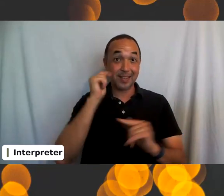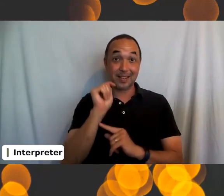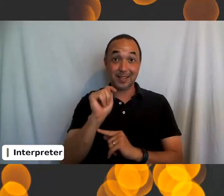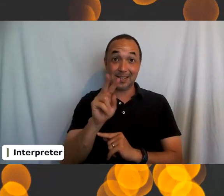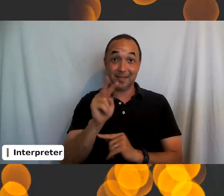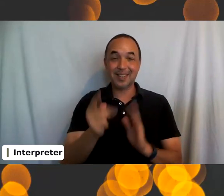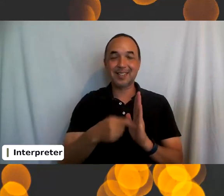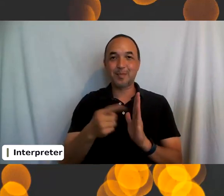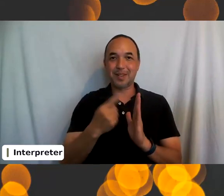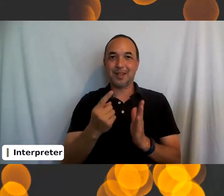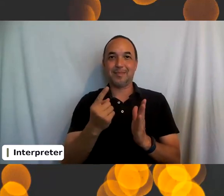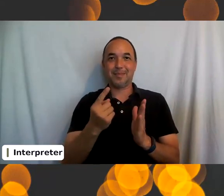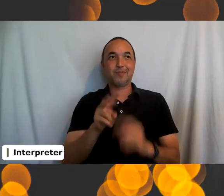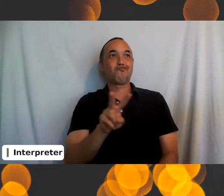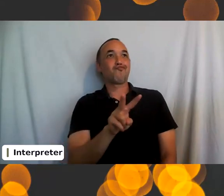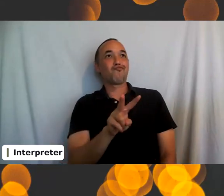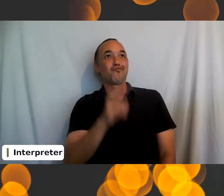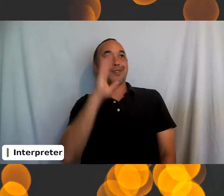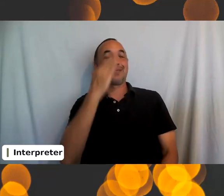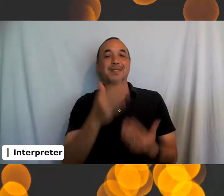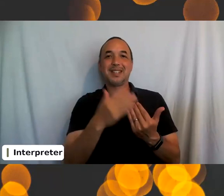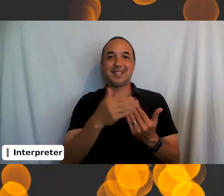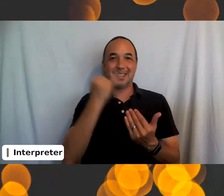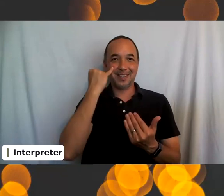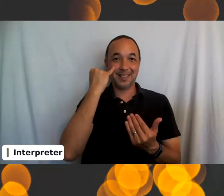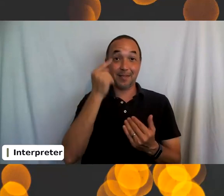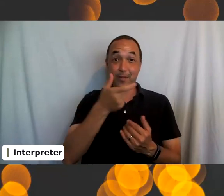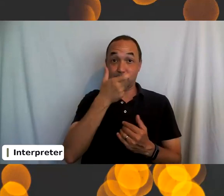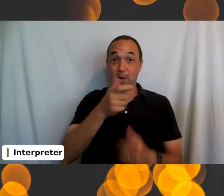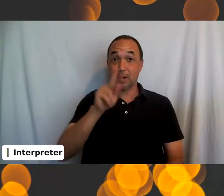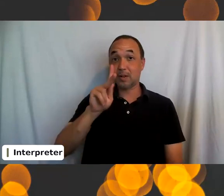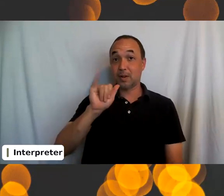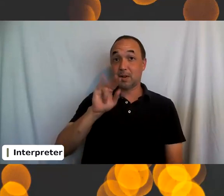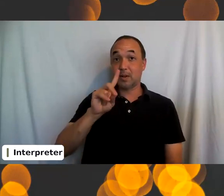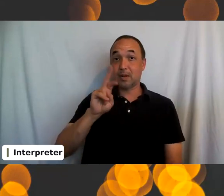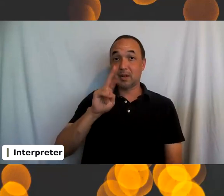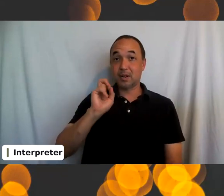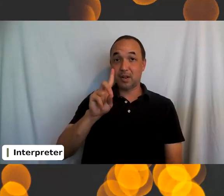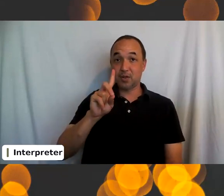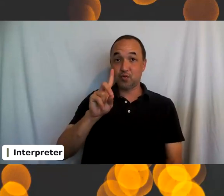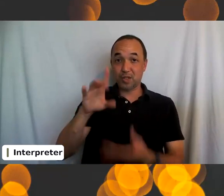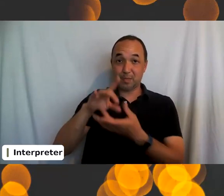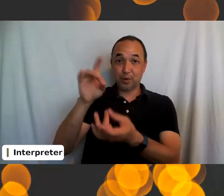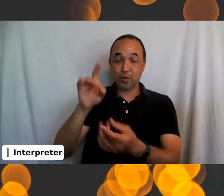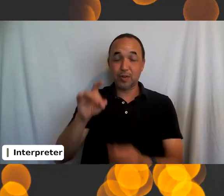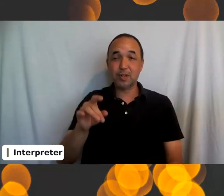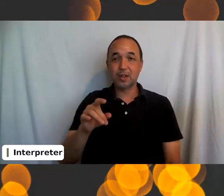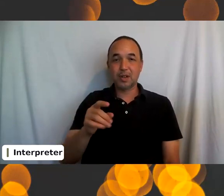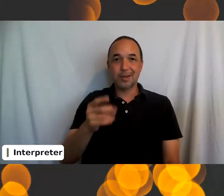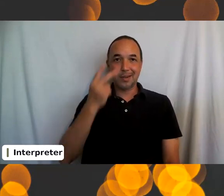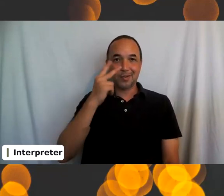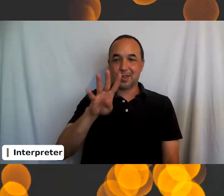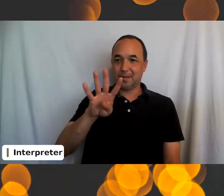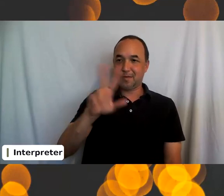really easy. You know, if you've watched Kindred Spirit, you know, you're seeing 43 minutes of 5 days